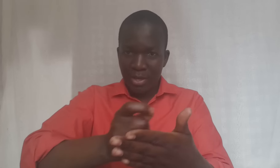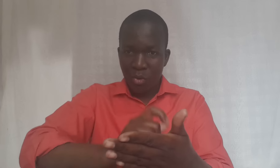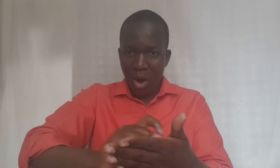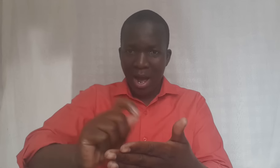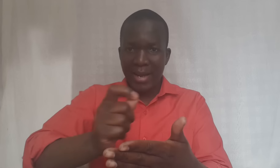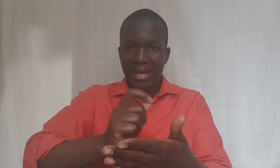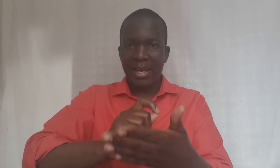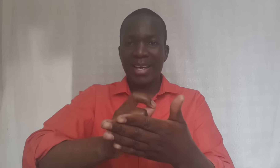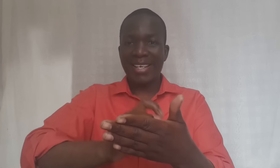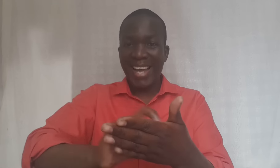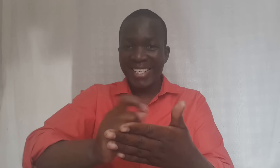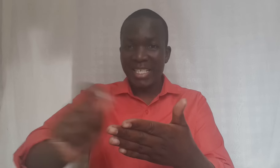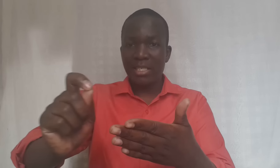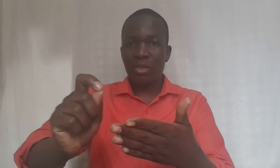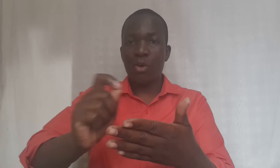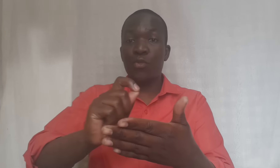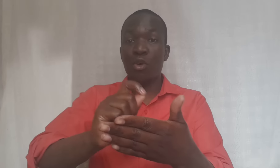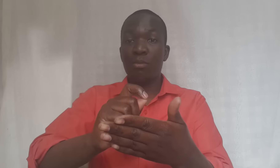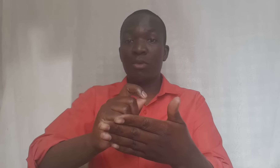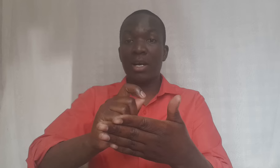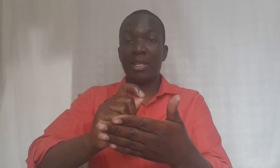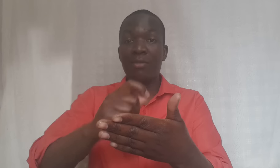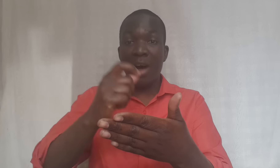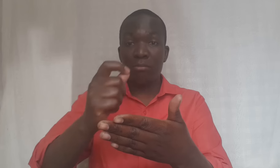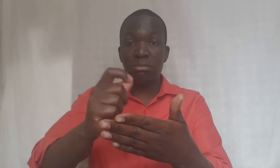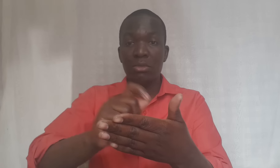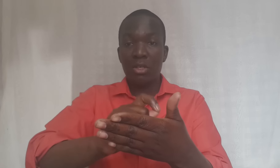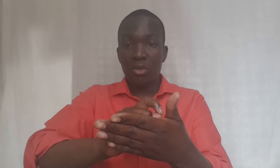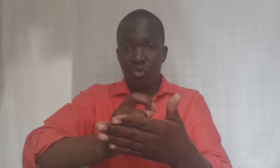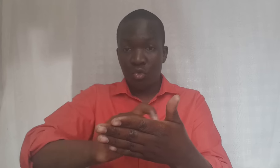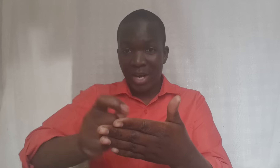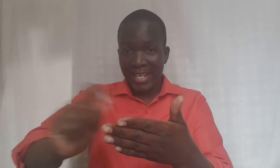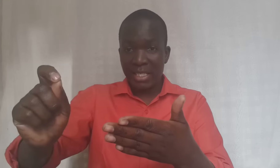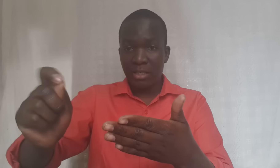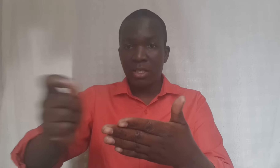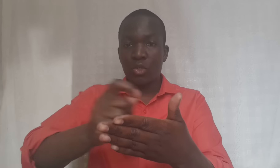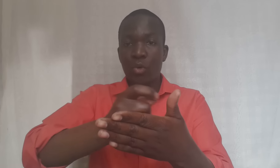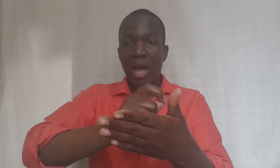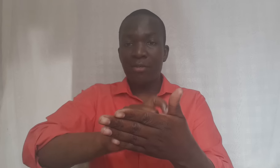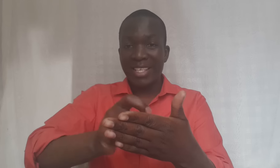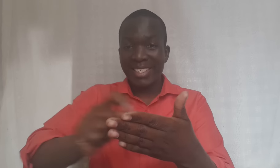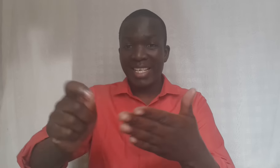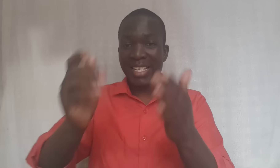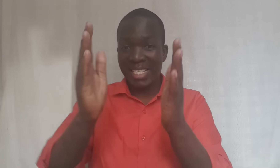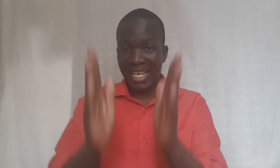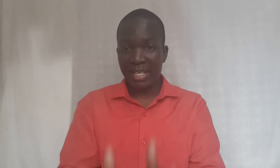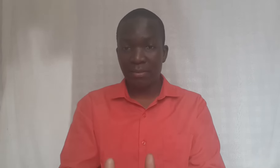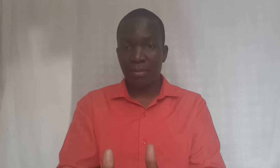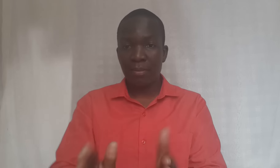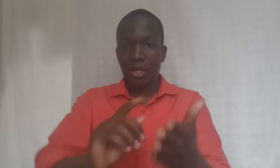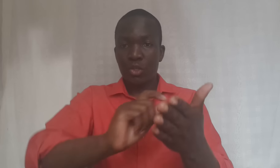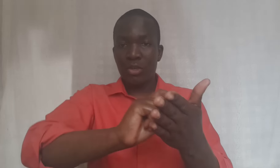the word writing or from the verb write, so we have the secretary. So this